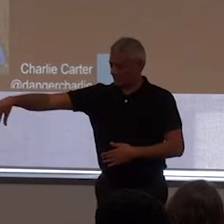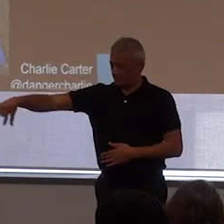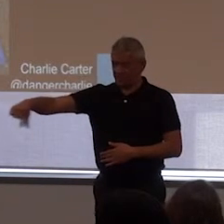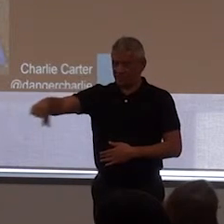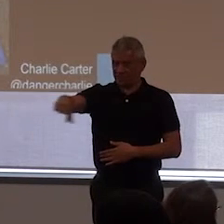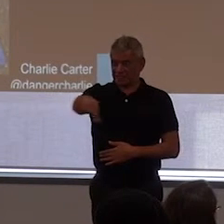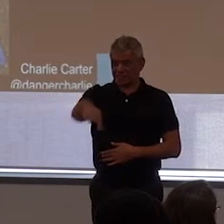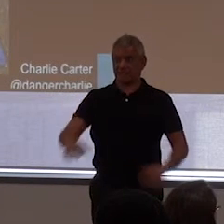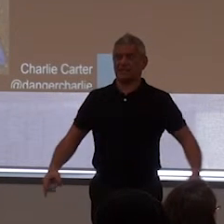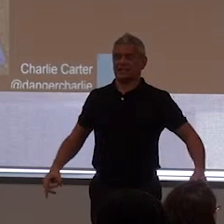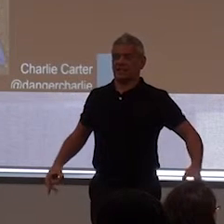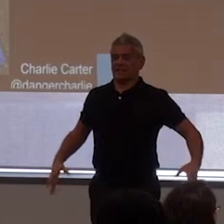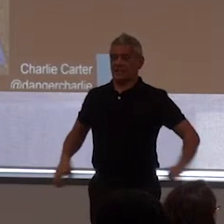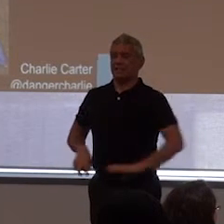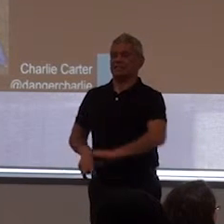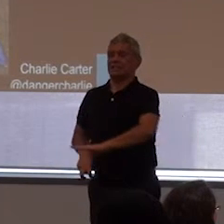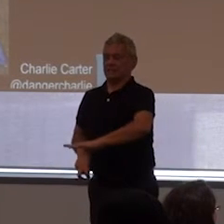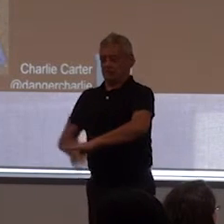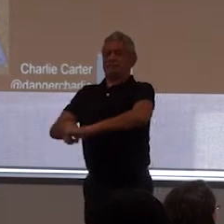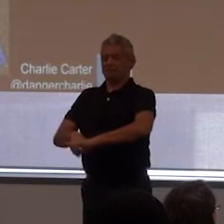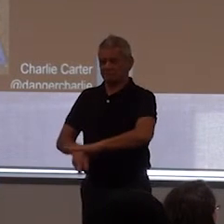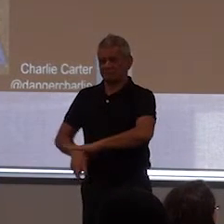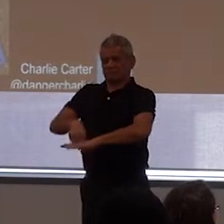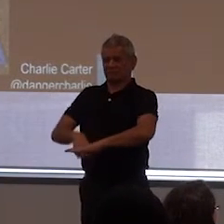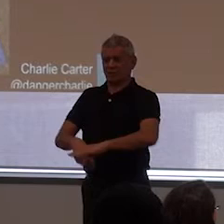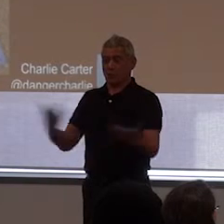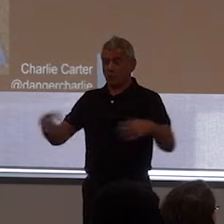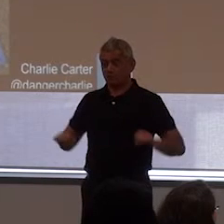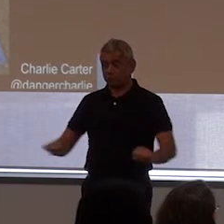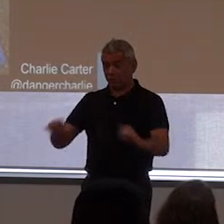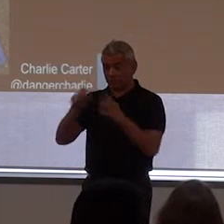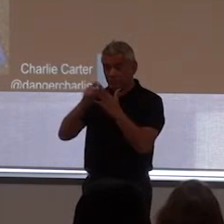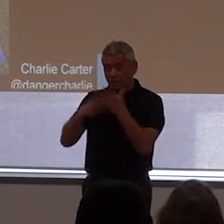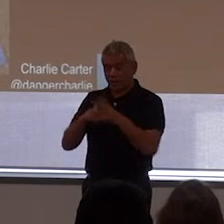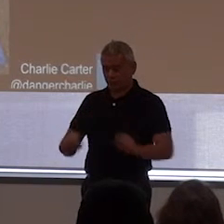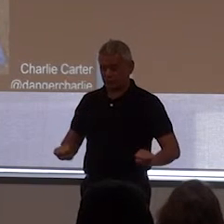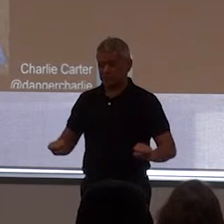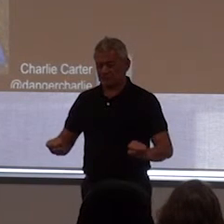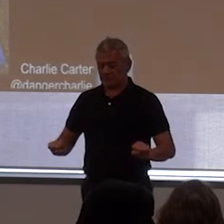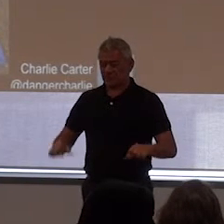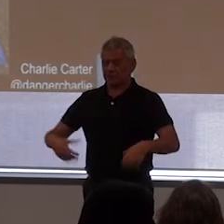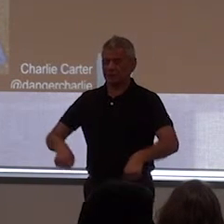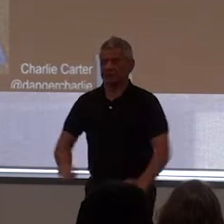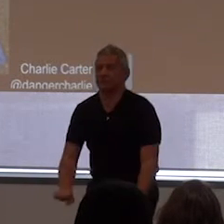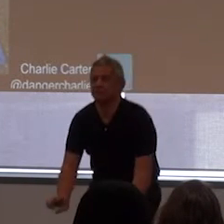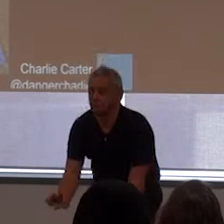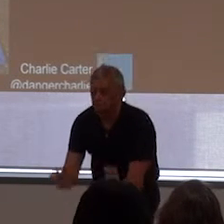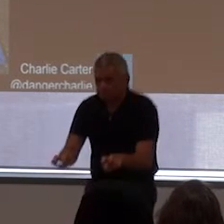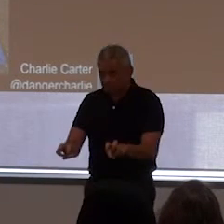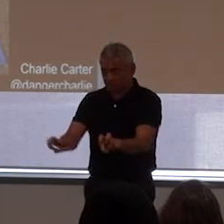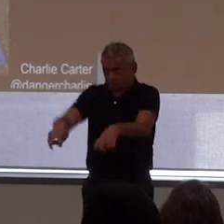someone was using a wheelchair or a pram or anything like that, they're going to have some problems. Are they going to have to wheel their way